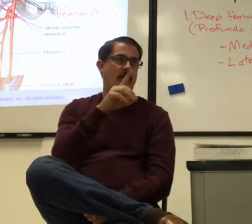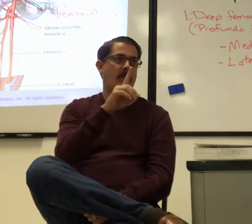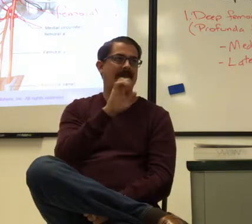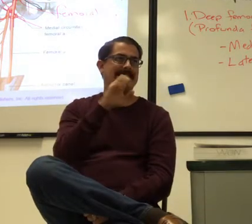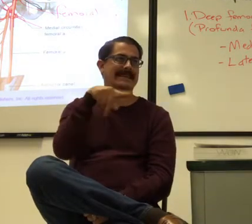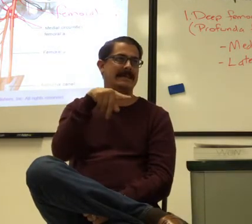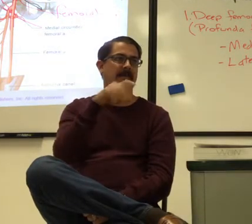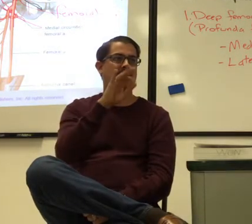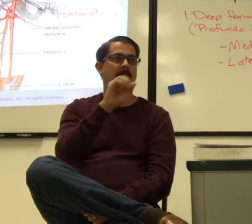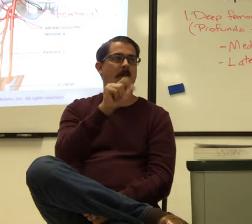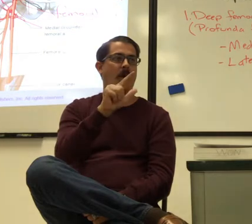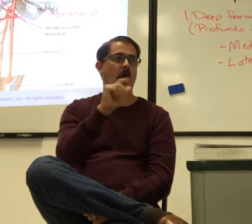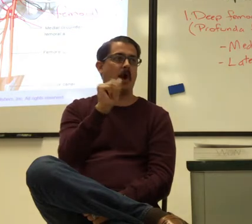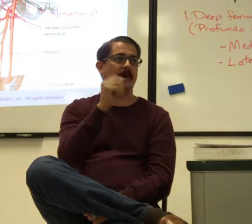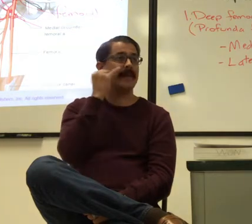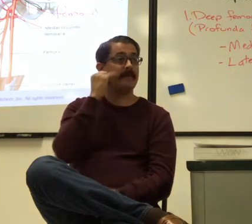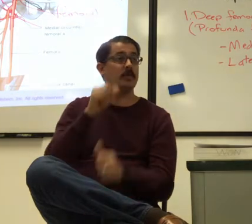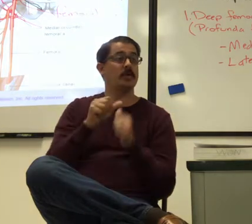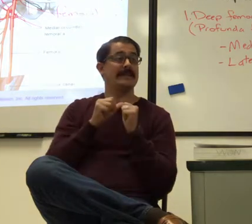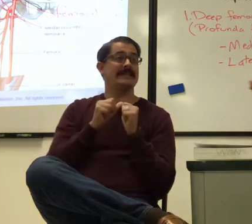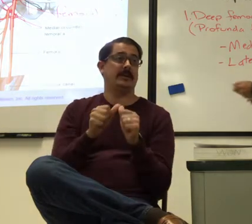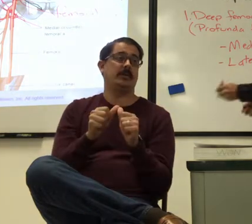femoral artery. If you continue the